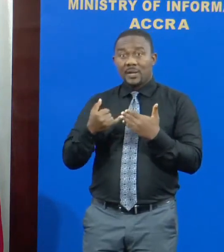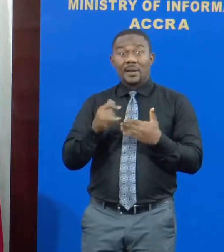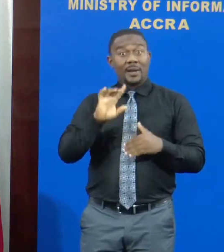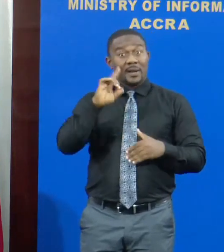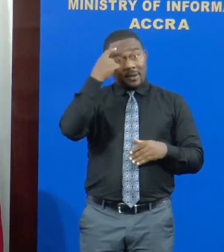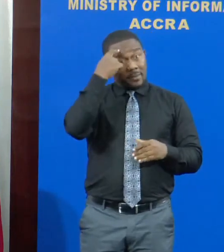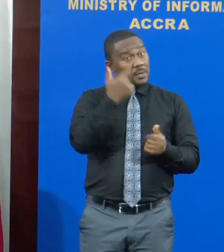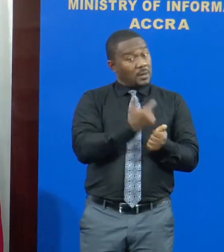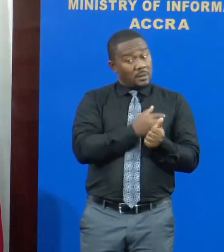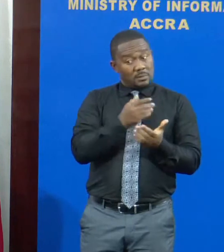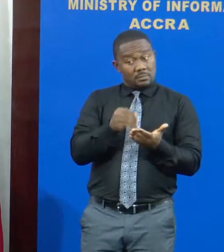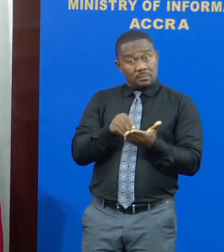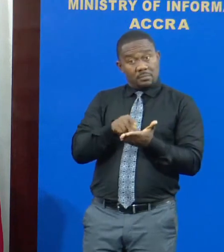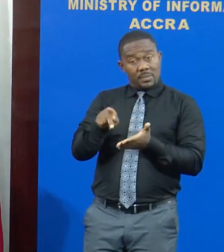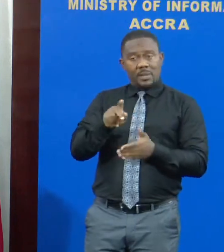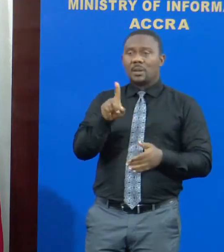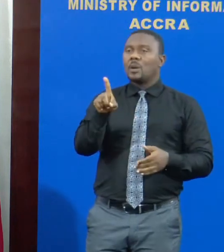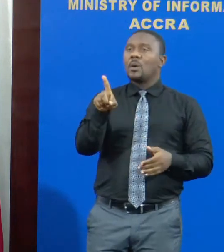Ghana was to provide